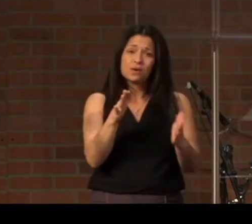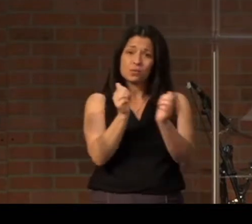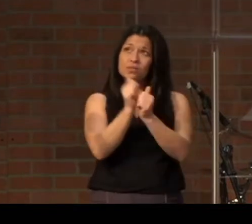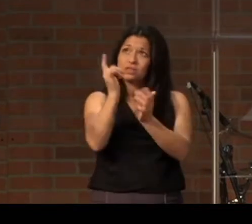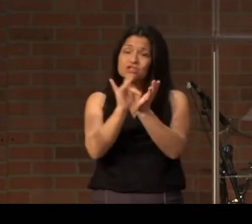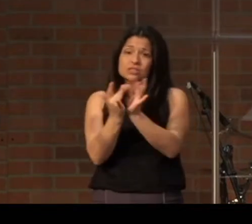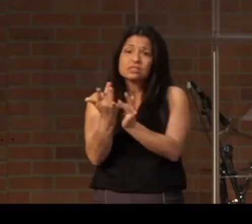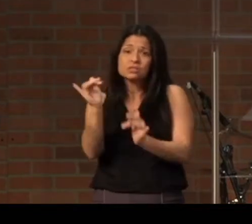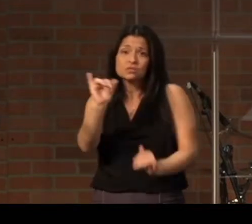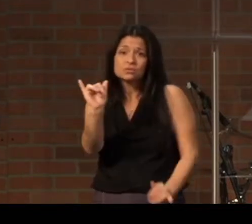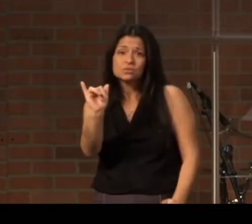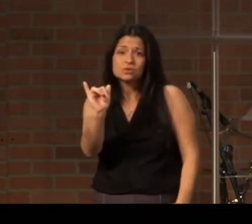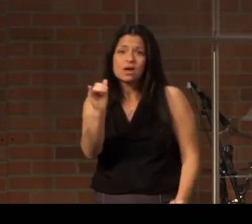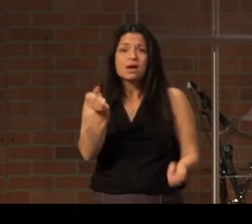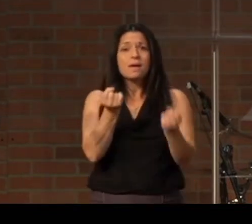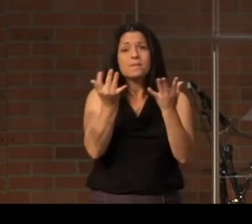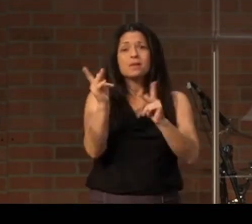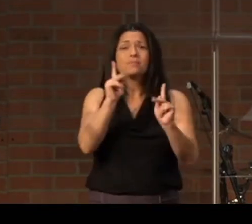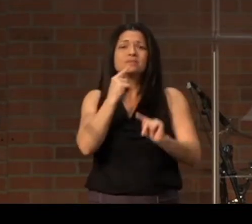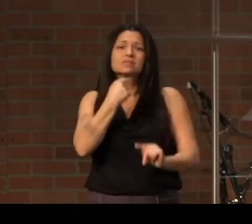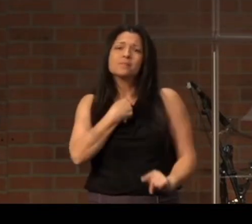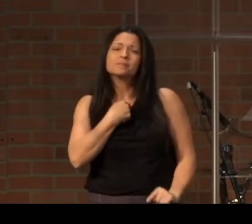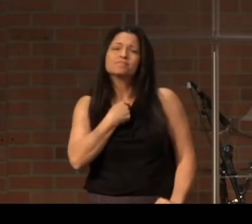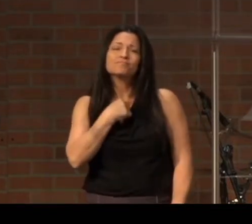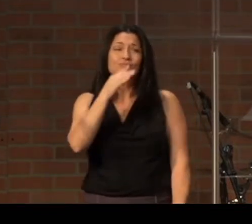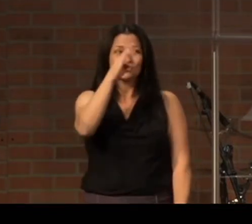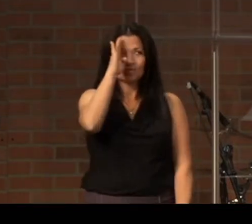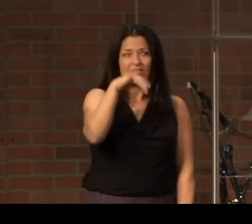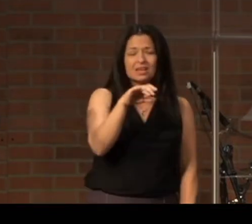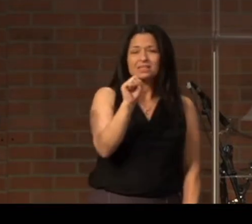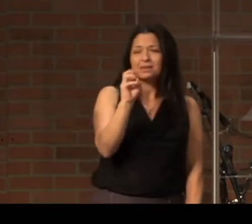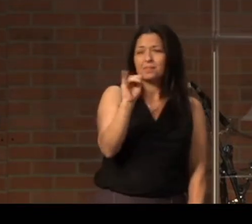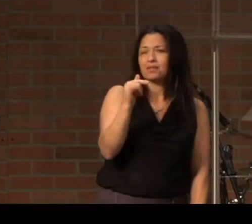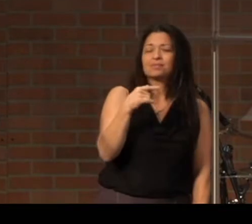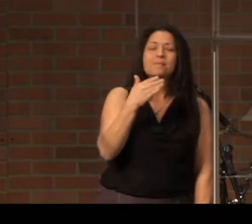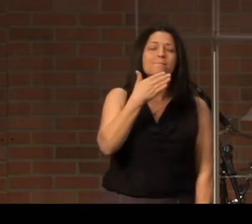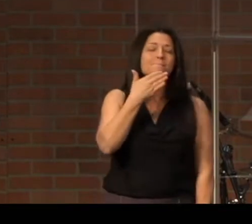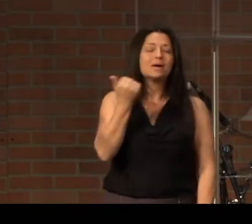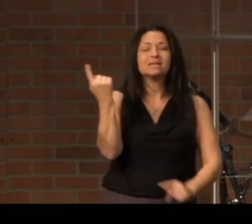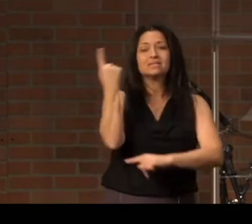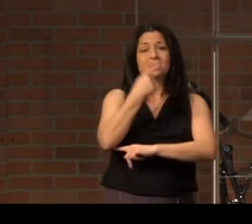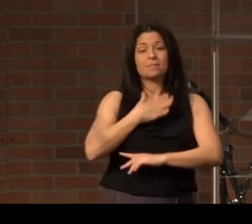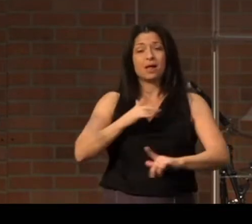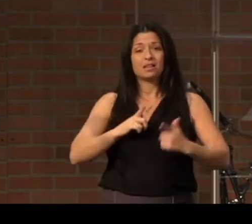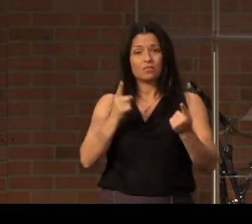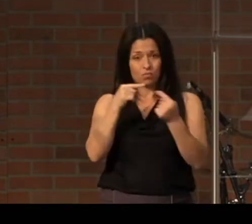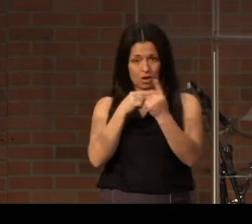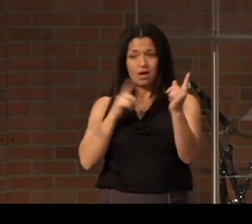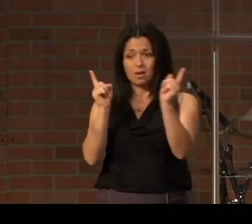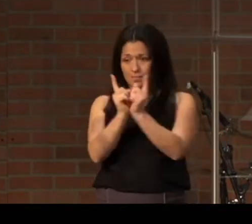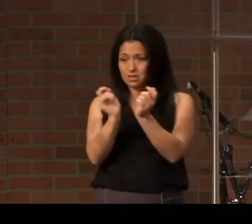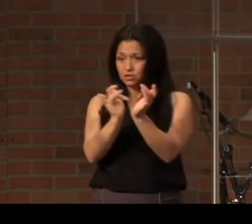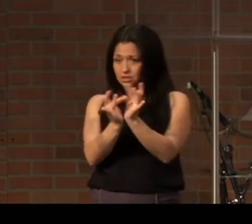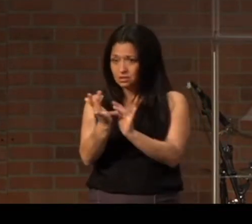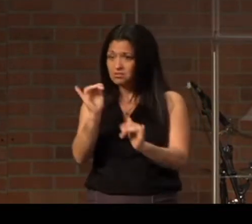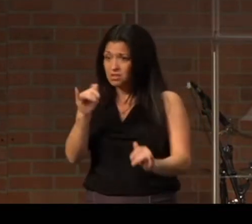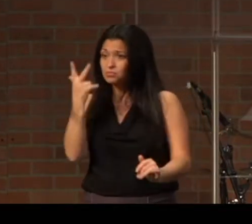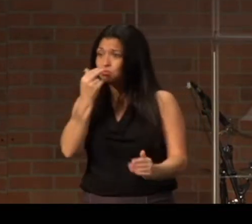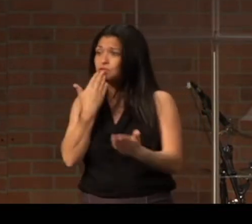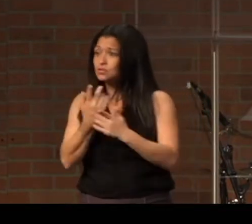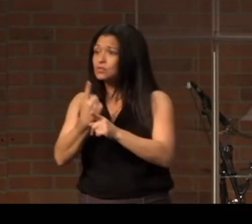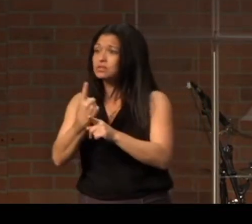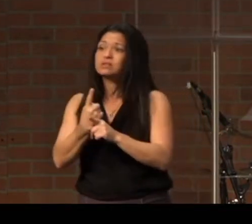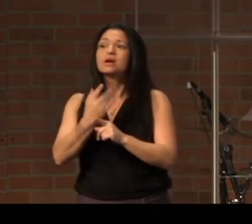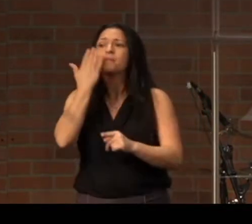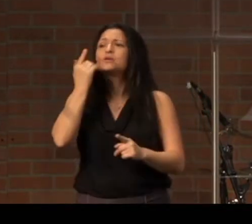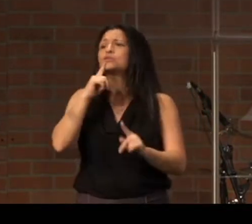that with Jesus, too. Many people tell me, you know, Smiley, the best day of my life was the day I met Jesus. And that's pretty good, isn't it?